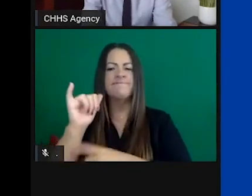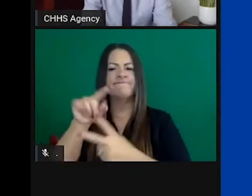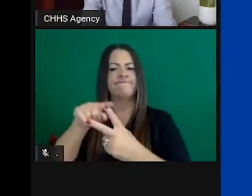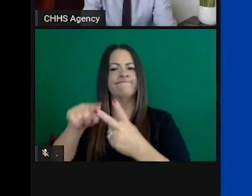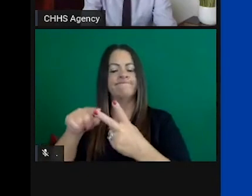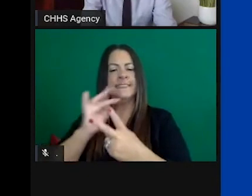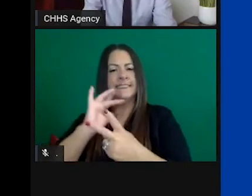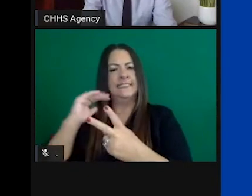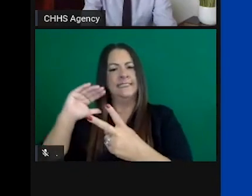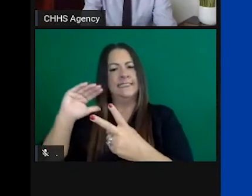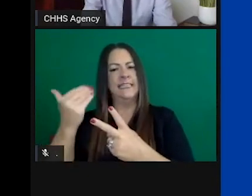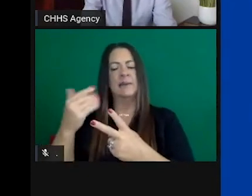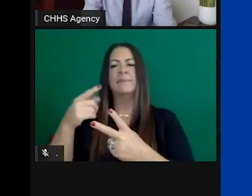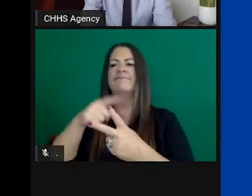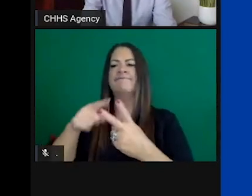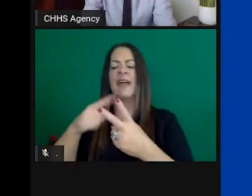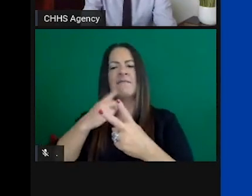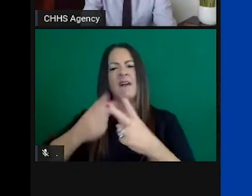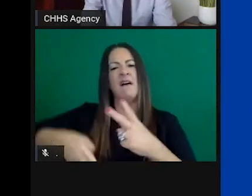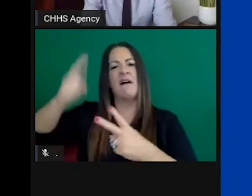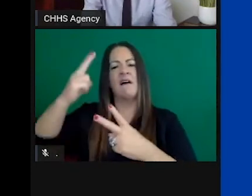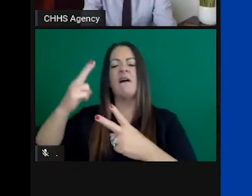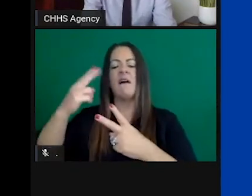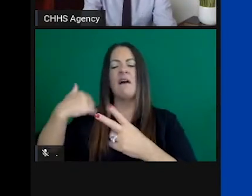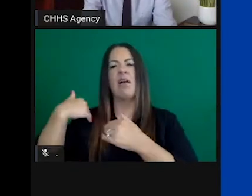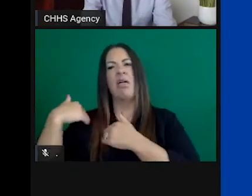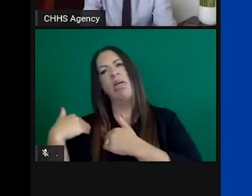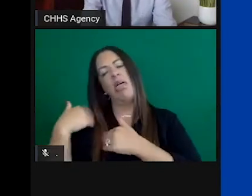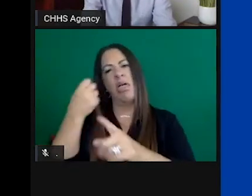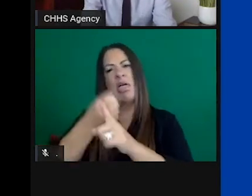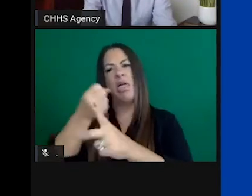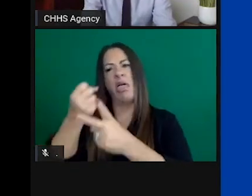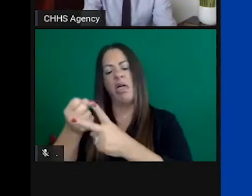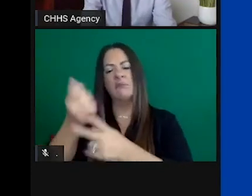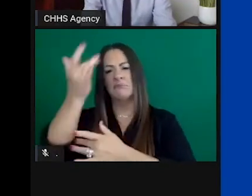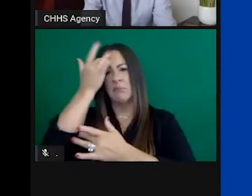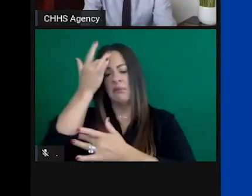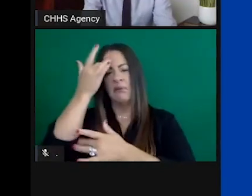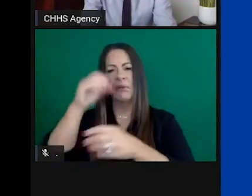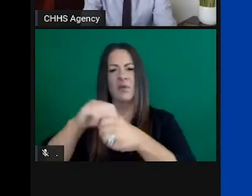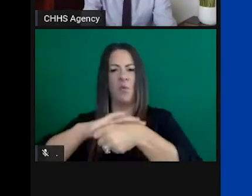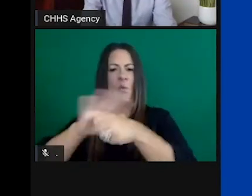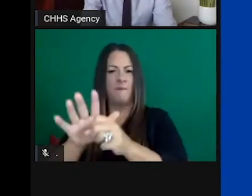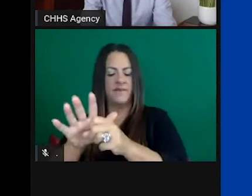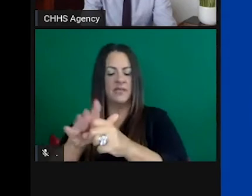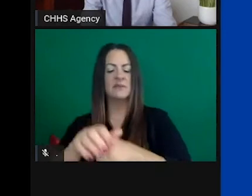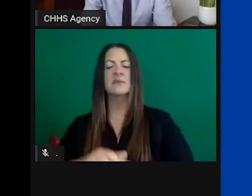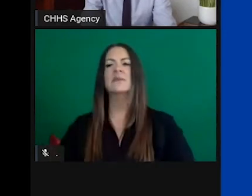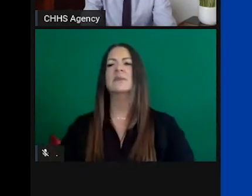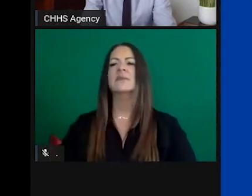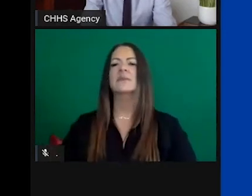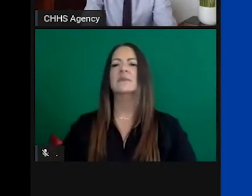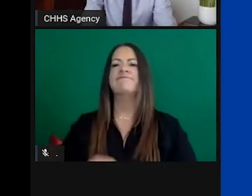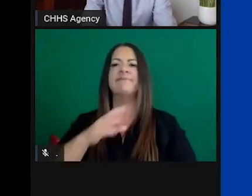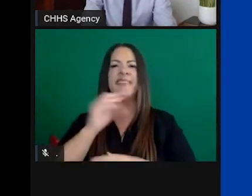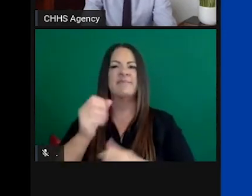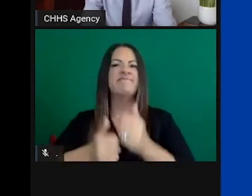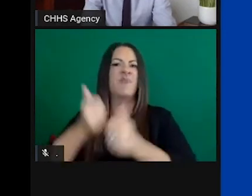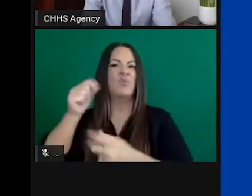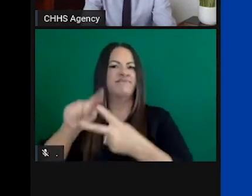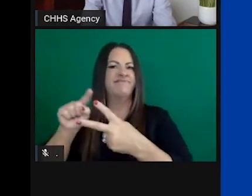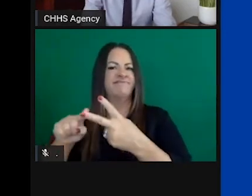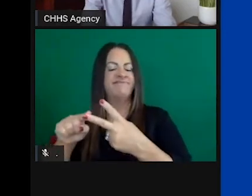have shouldered an undue burden of COVID-19, both in the number of cases, but also in hospitalizations and